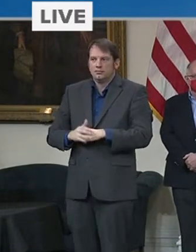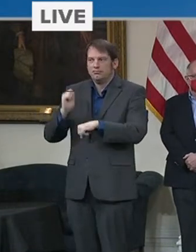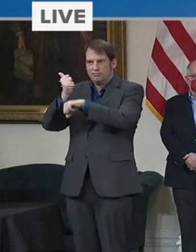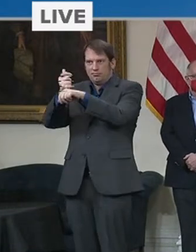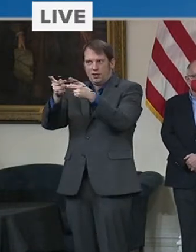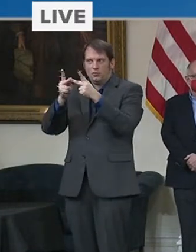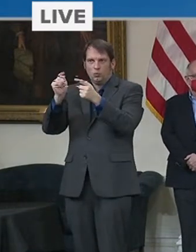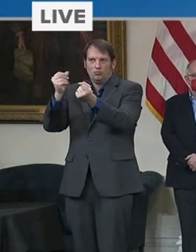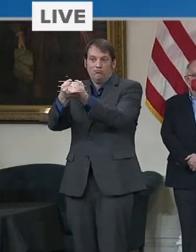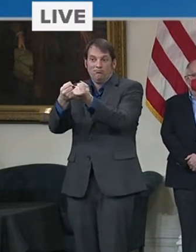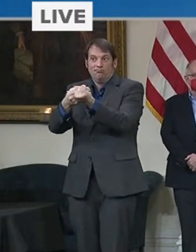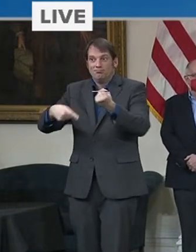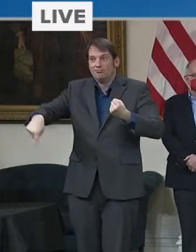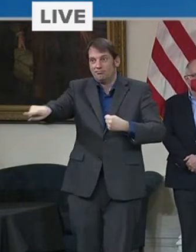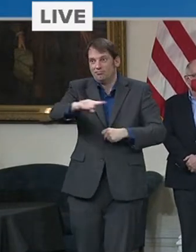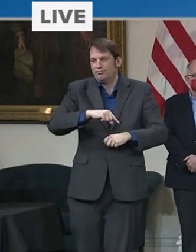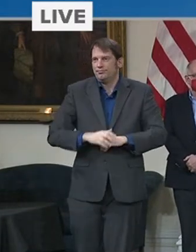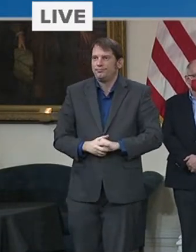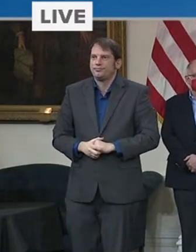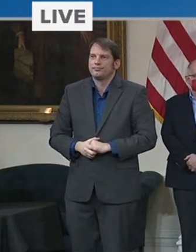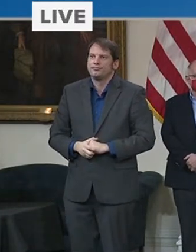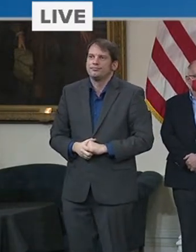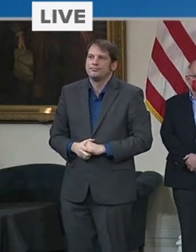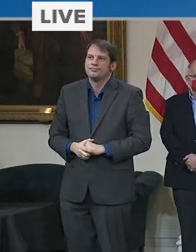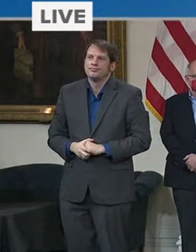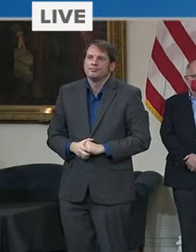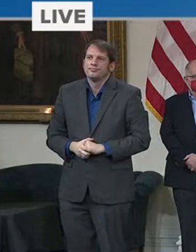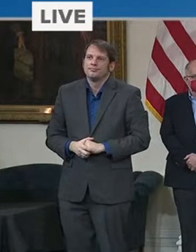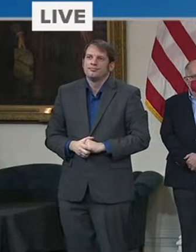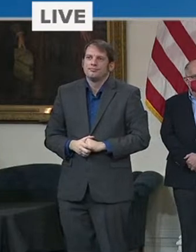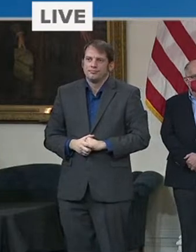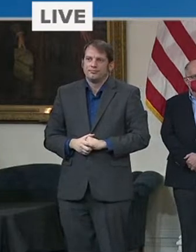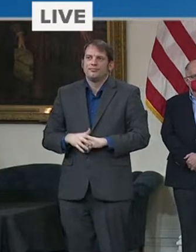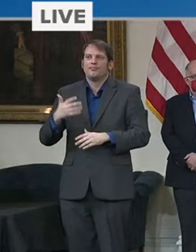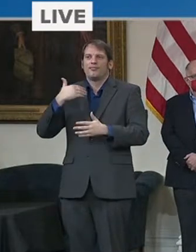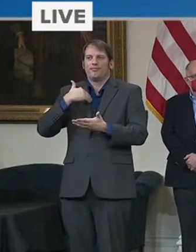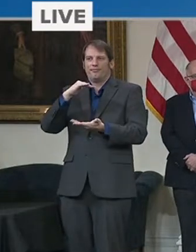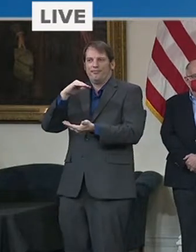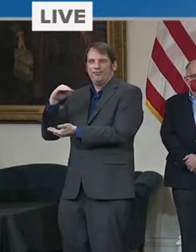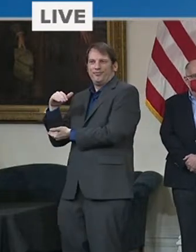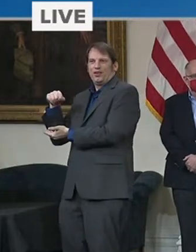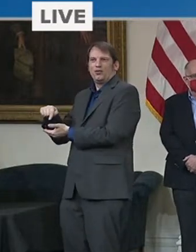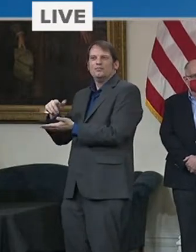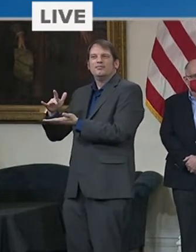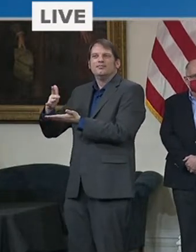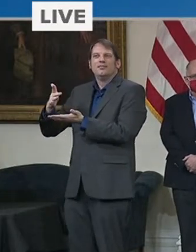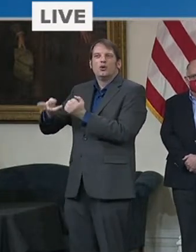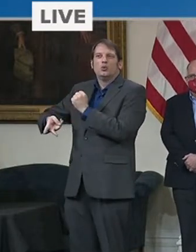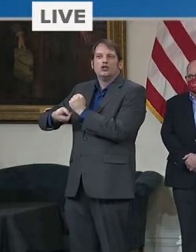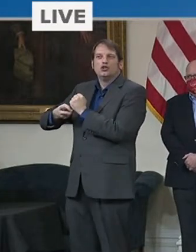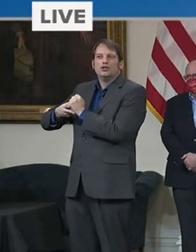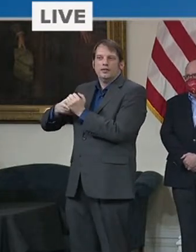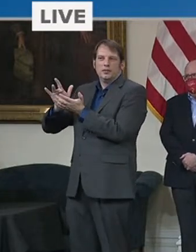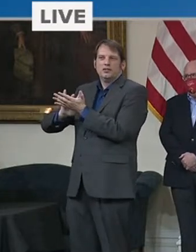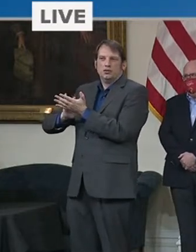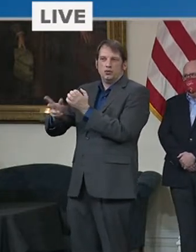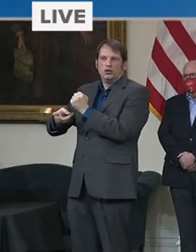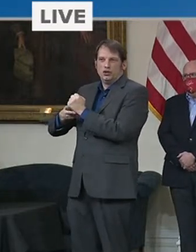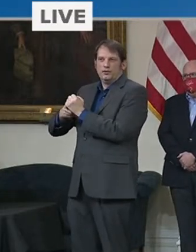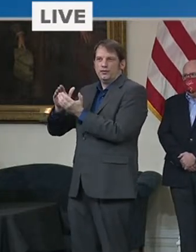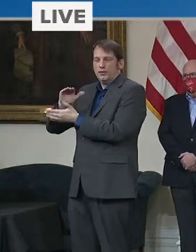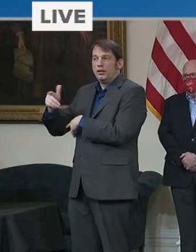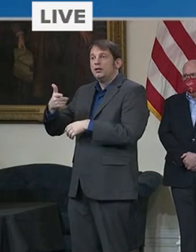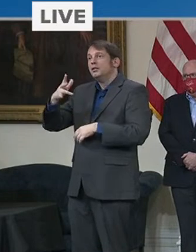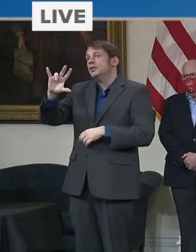and Maryland Responds, the Medical Reserve Corps. Maryland Responds has already placed over 770